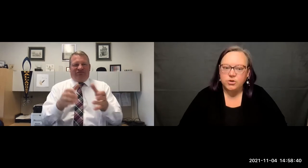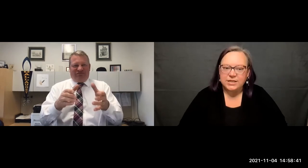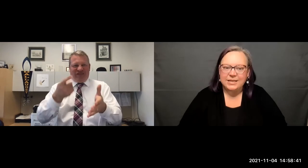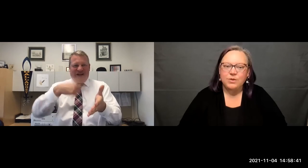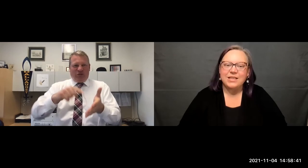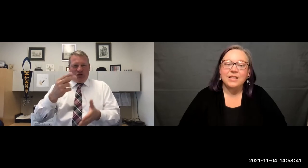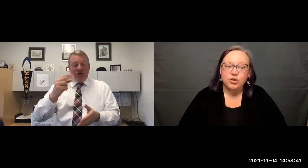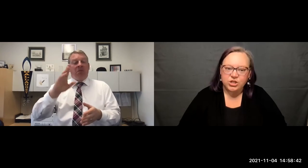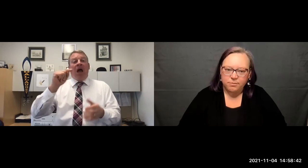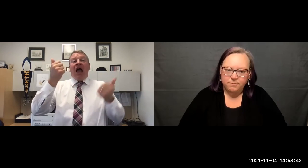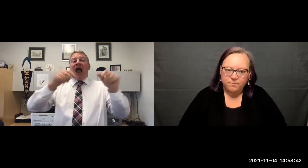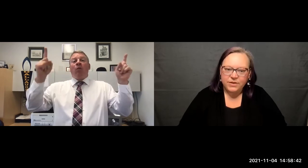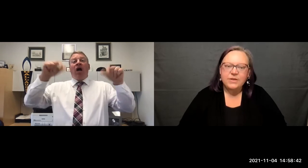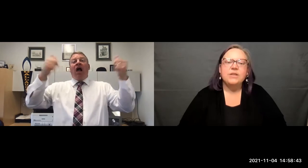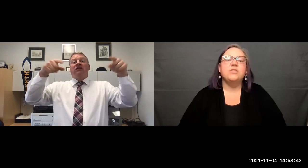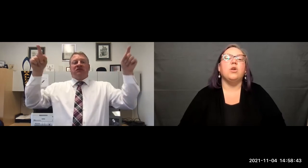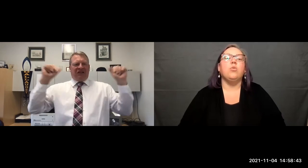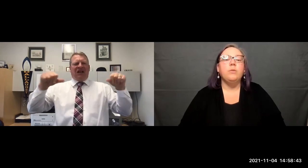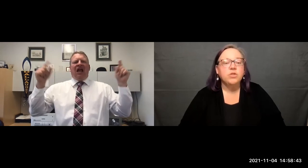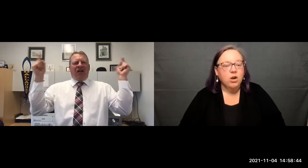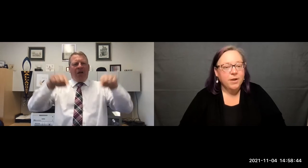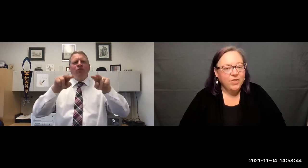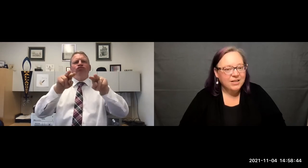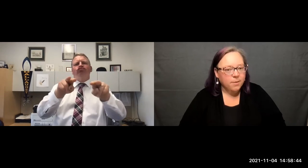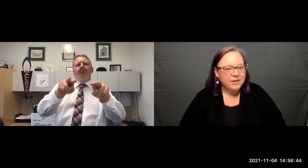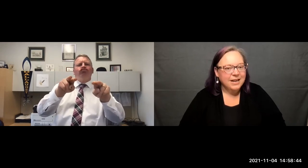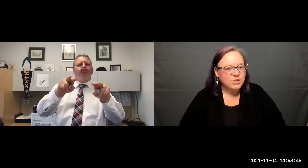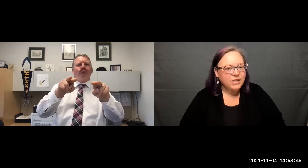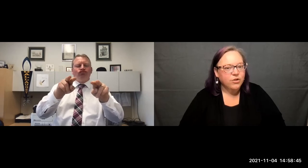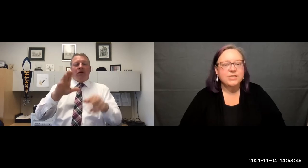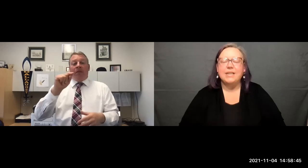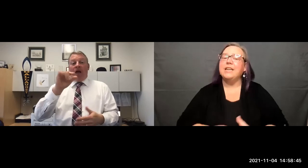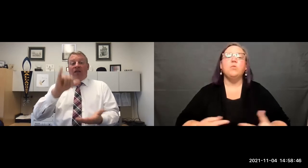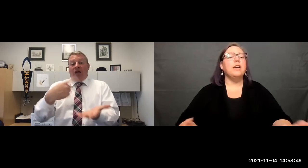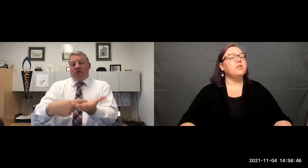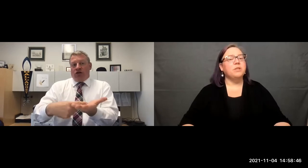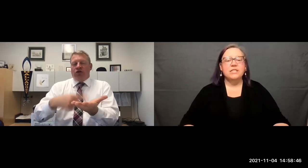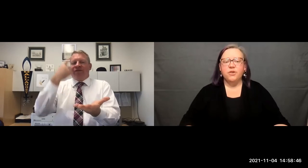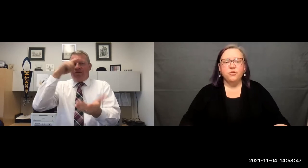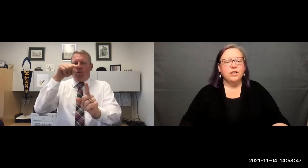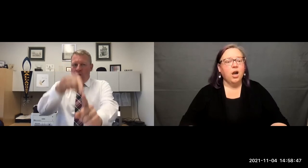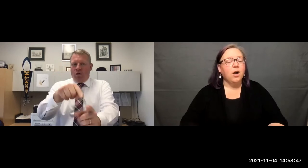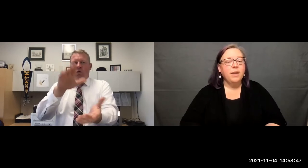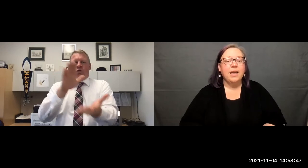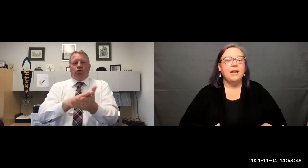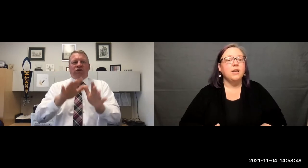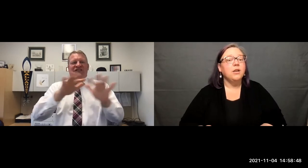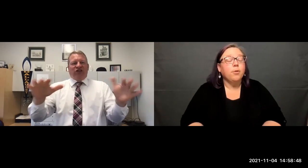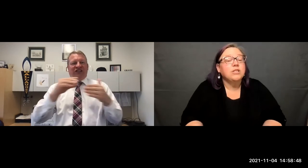diversity within leadership. So we will talk about that topic next week, Thursday. Anyone else, please feel free to come and